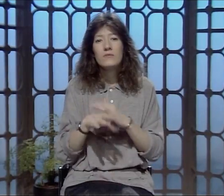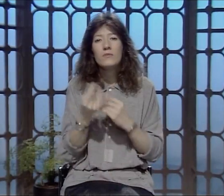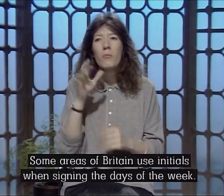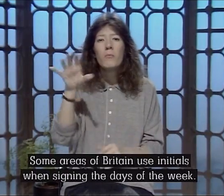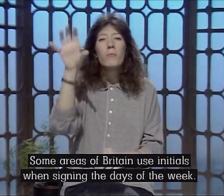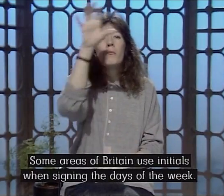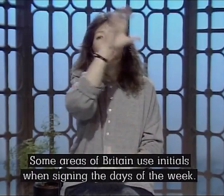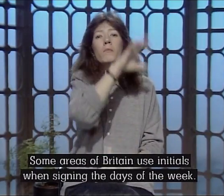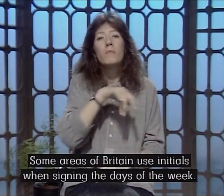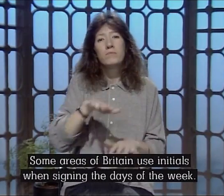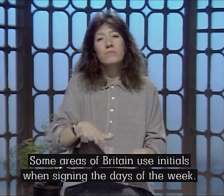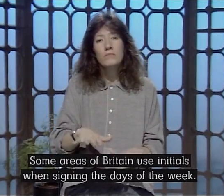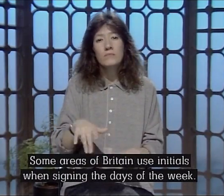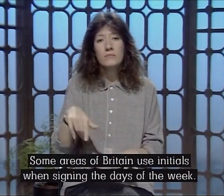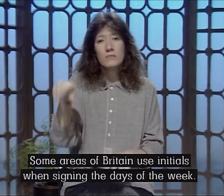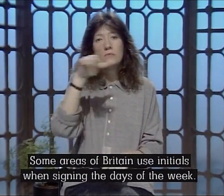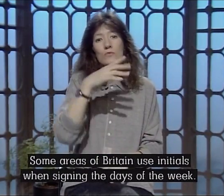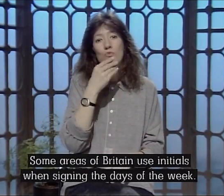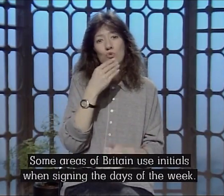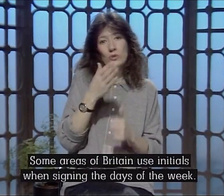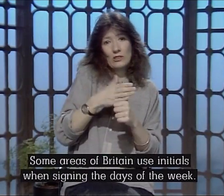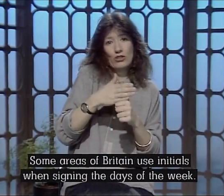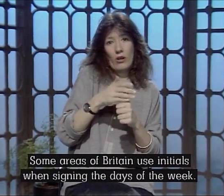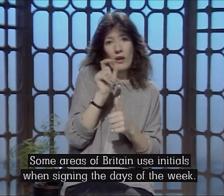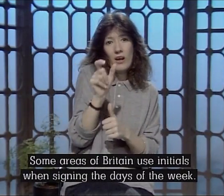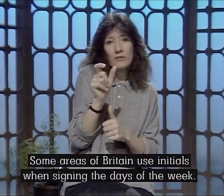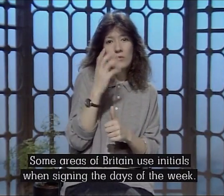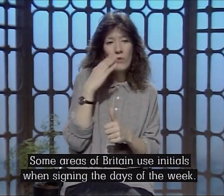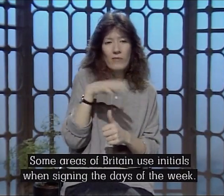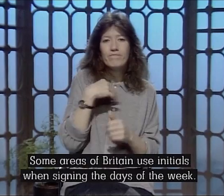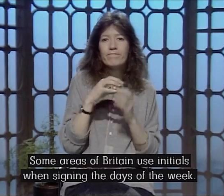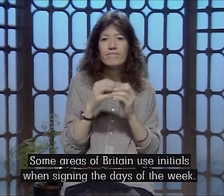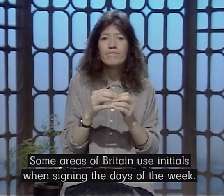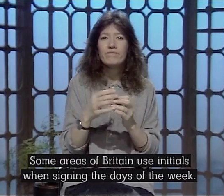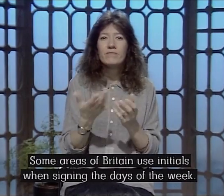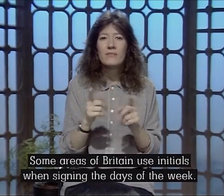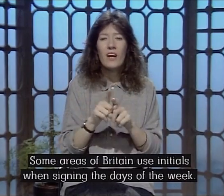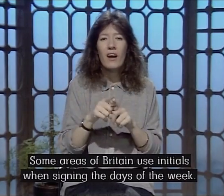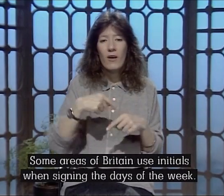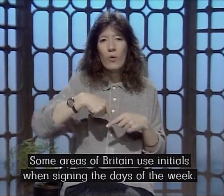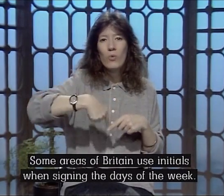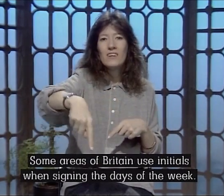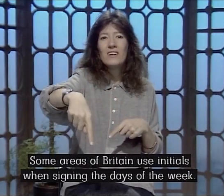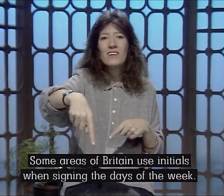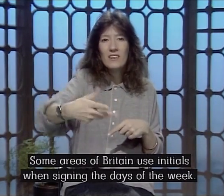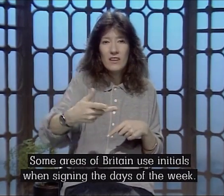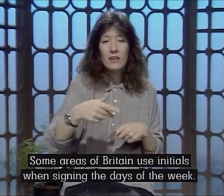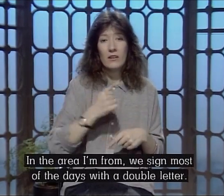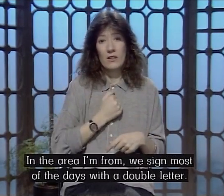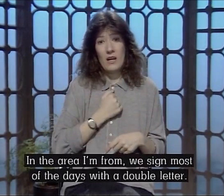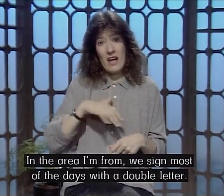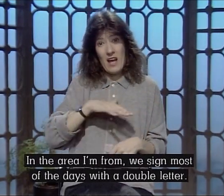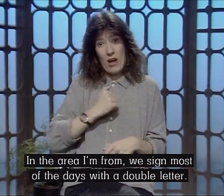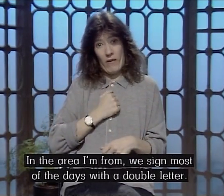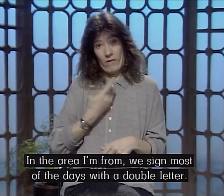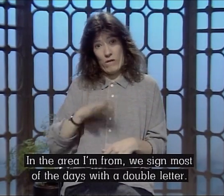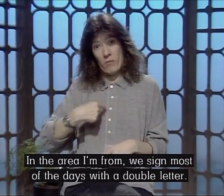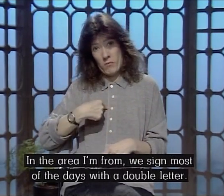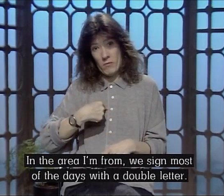In some areas of Britain, we use initial letters when we're signing the names of days of the week. In the area I come from, we sign the